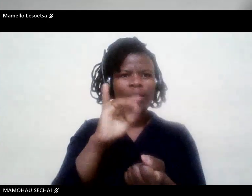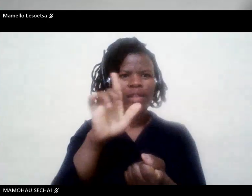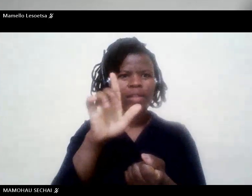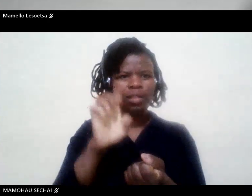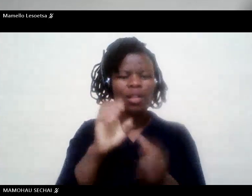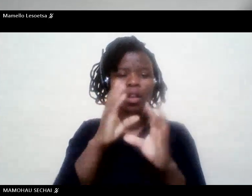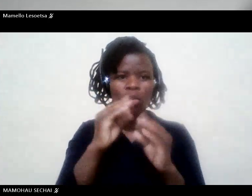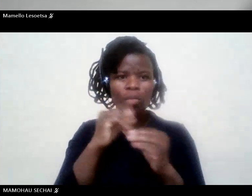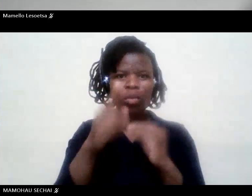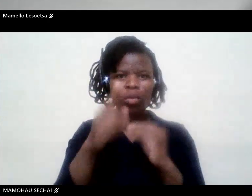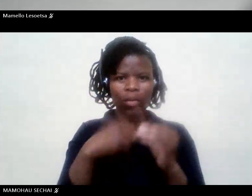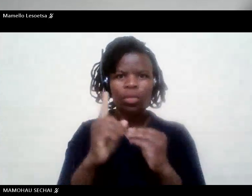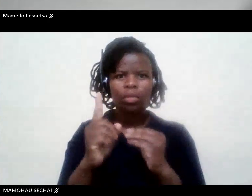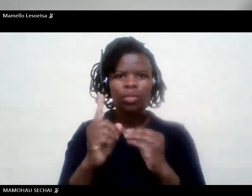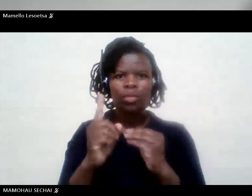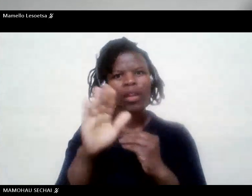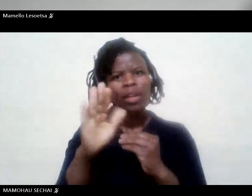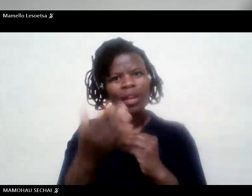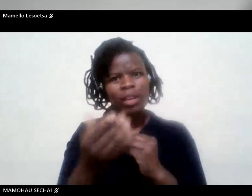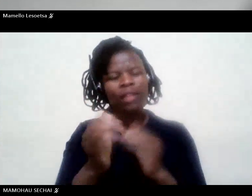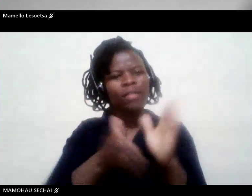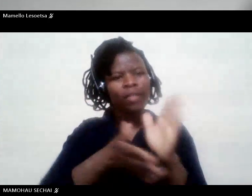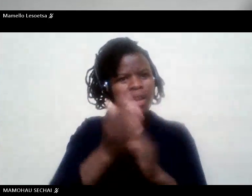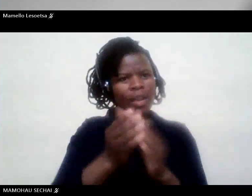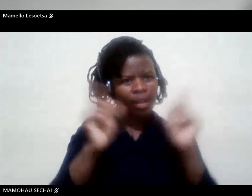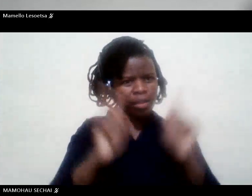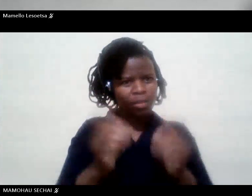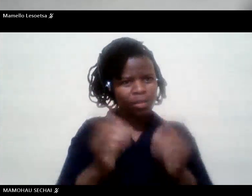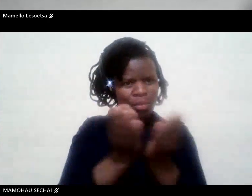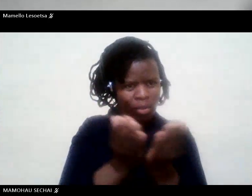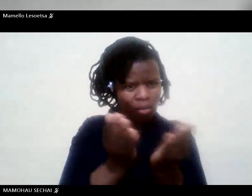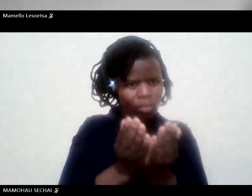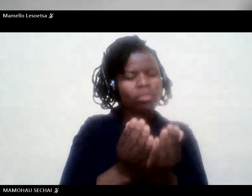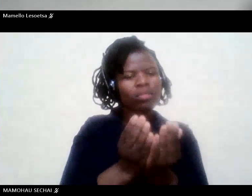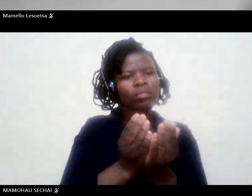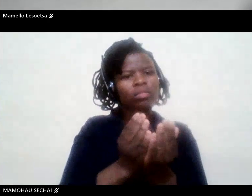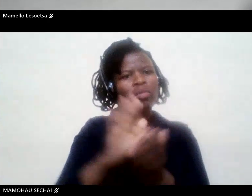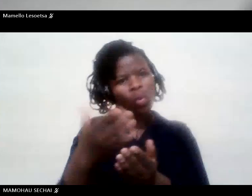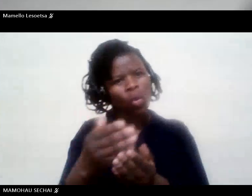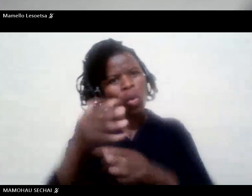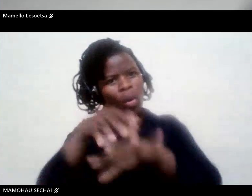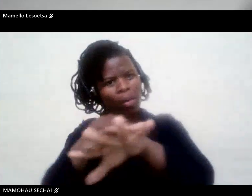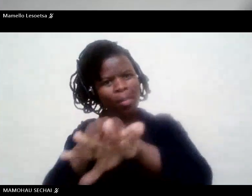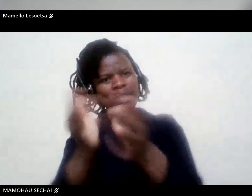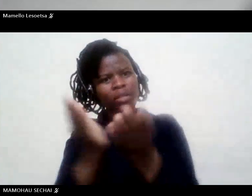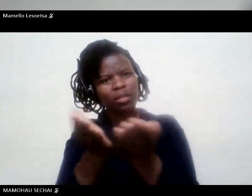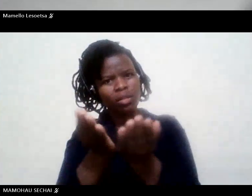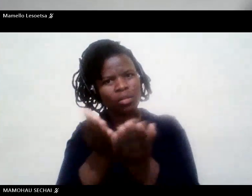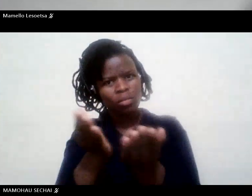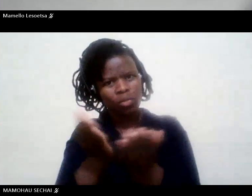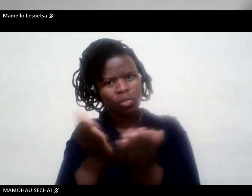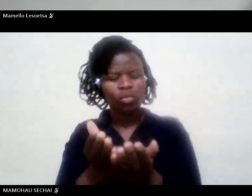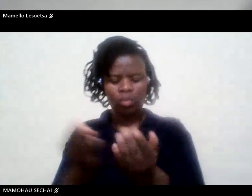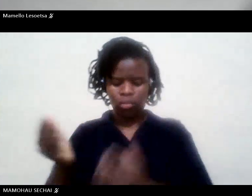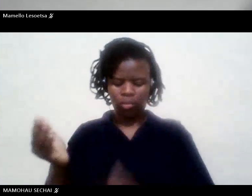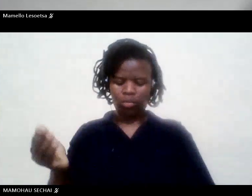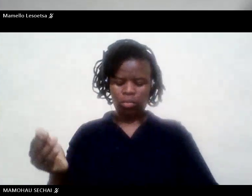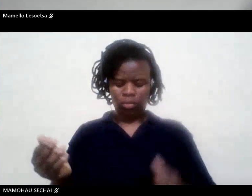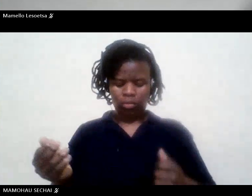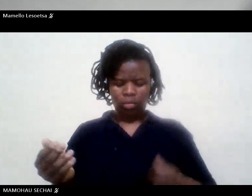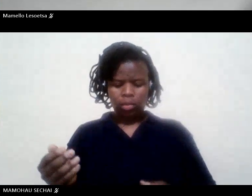if it's going to be special school or if it's going to be mainstream school, okay? Talking about access, okay?